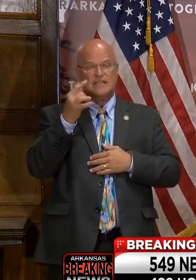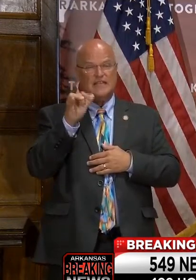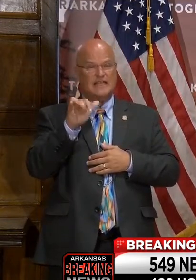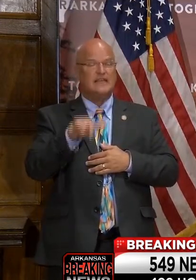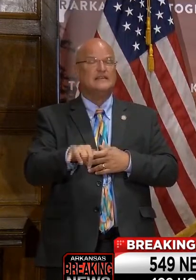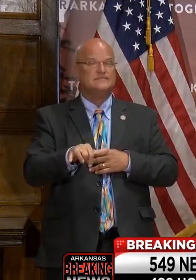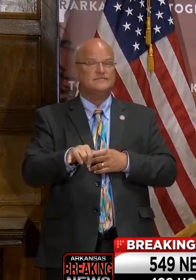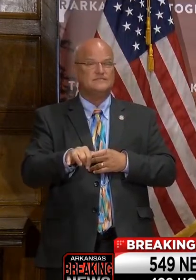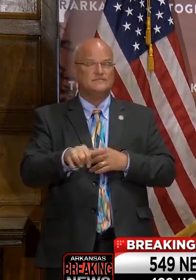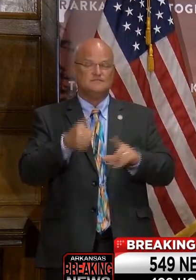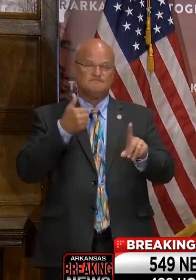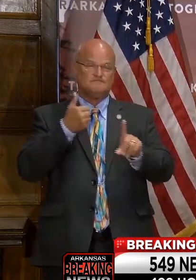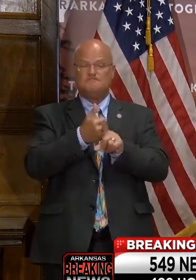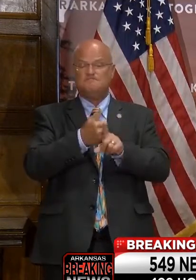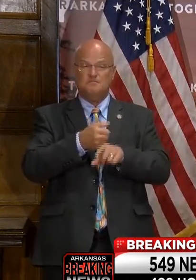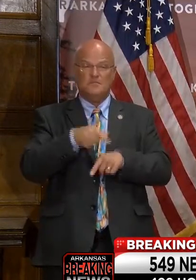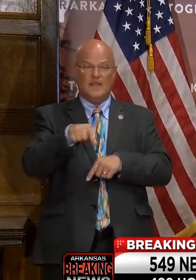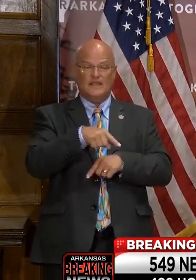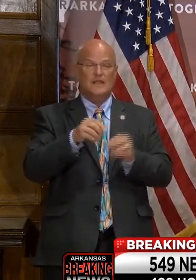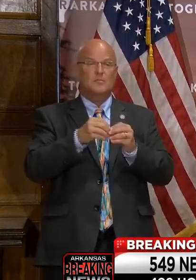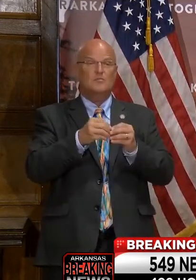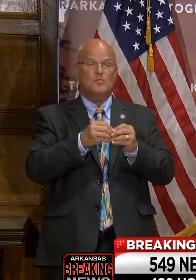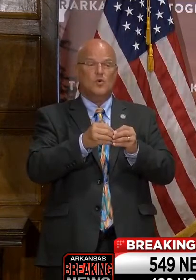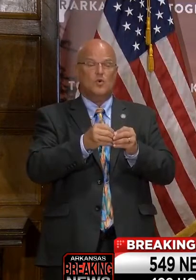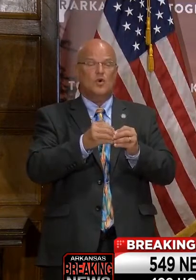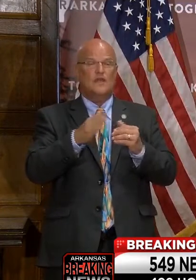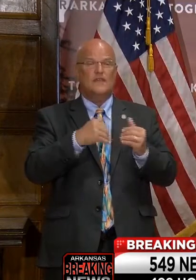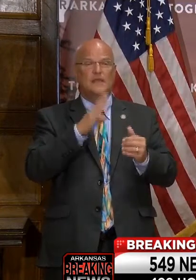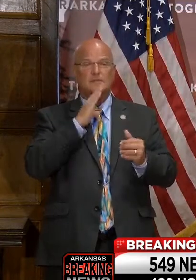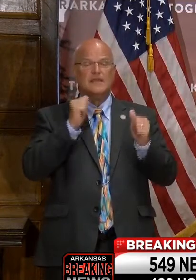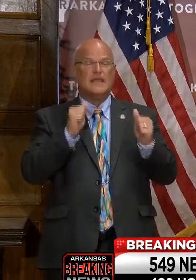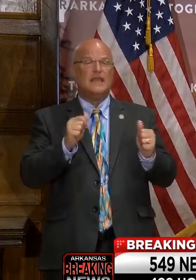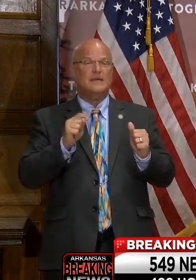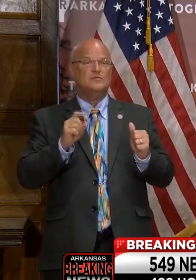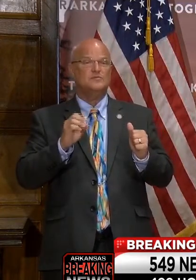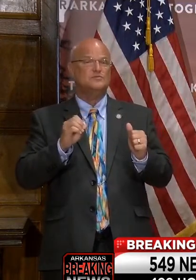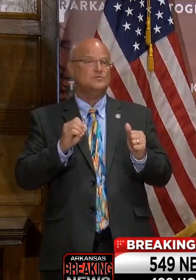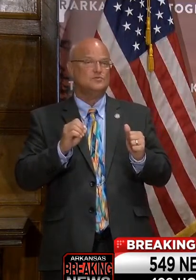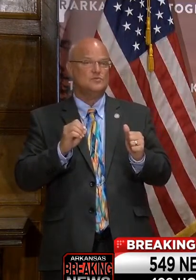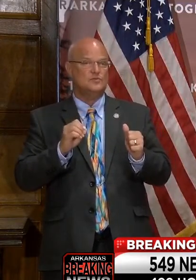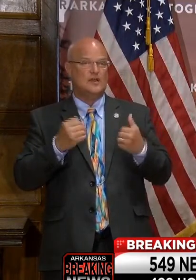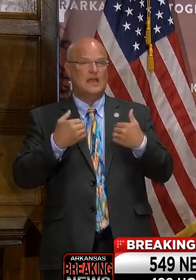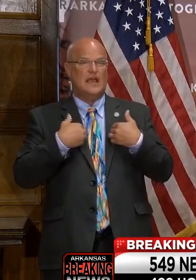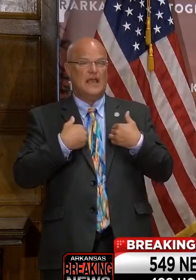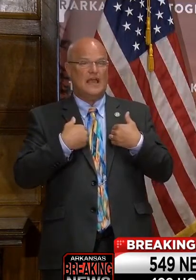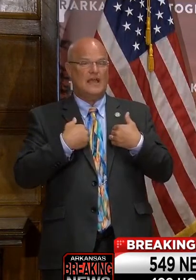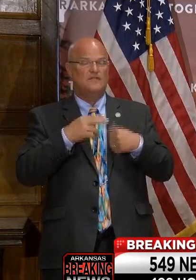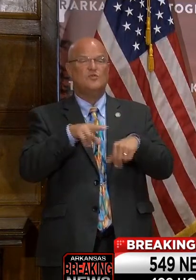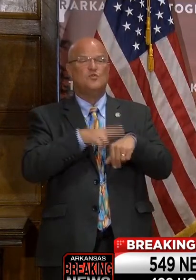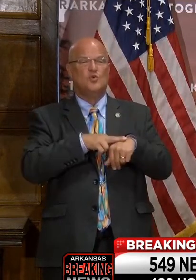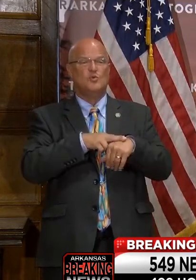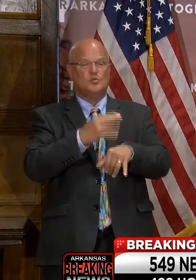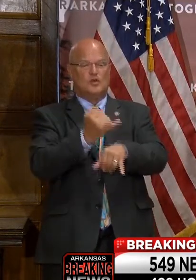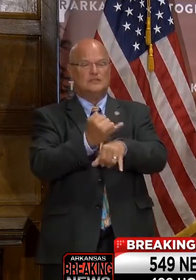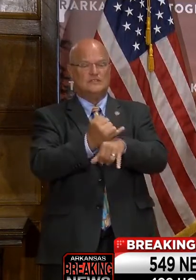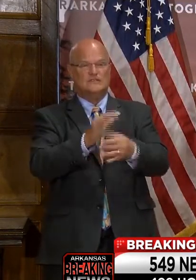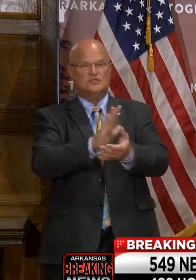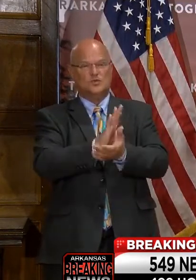that it's going to impact them more broadly than just being able to have normal on-site